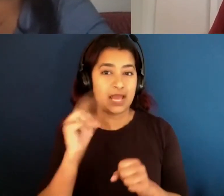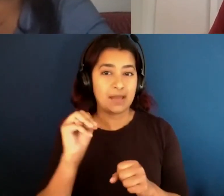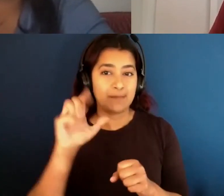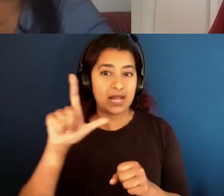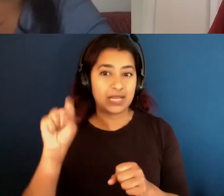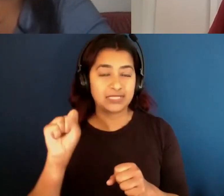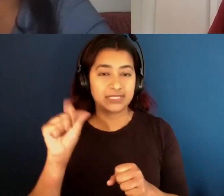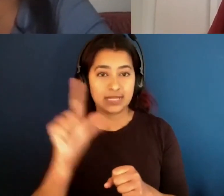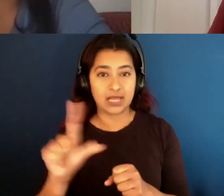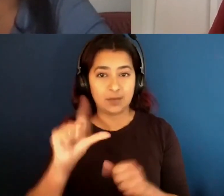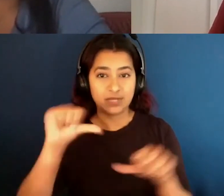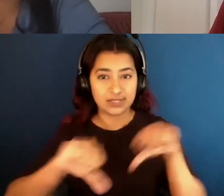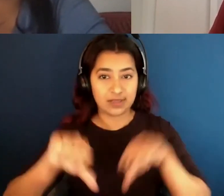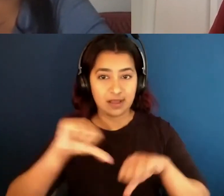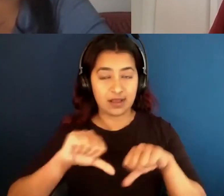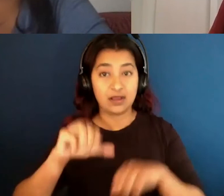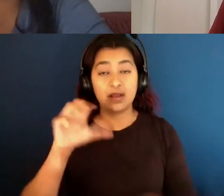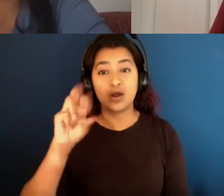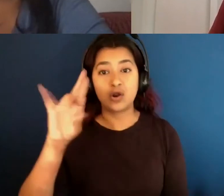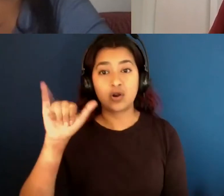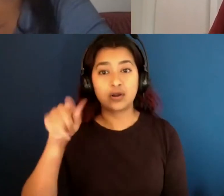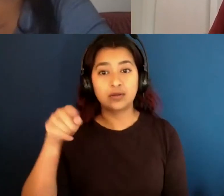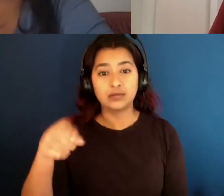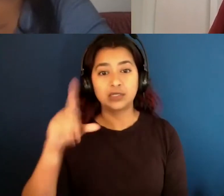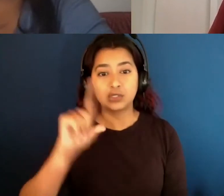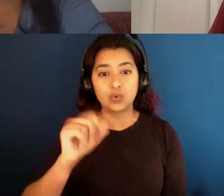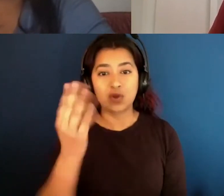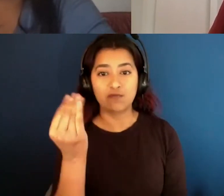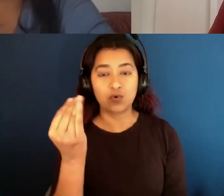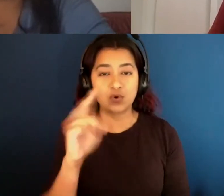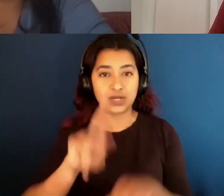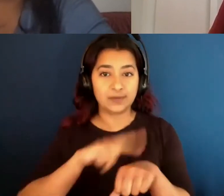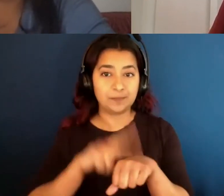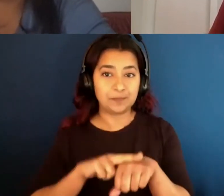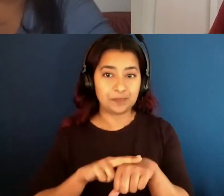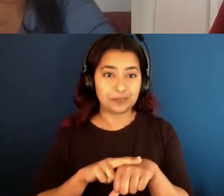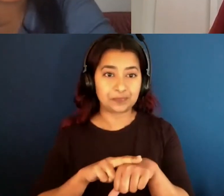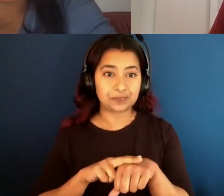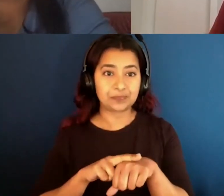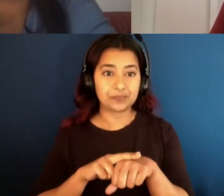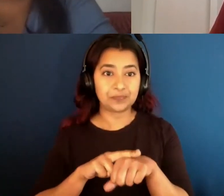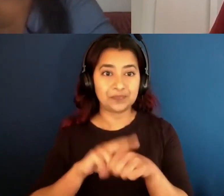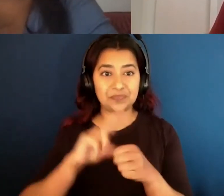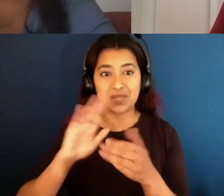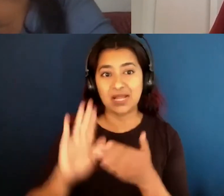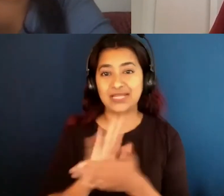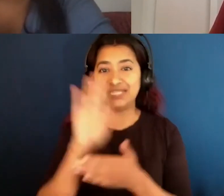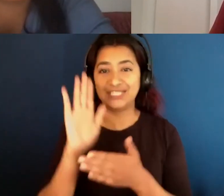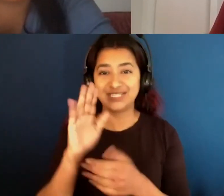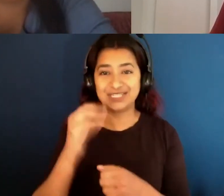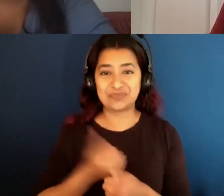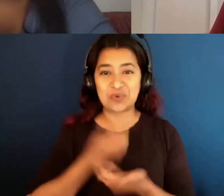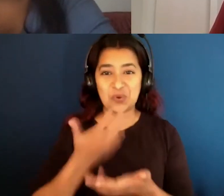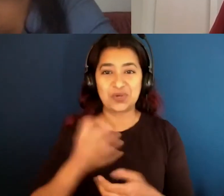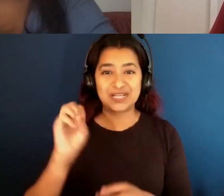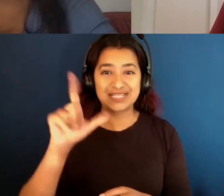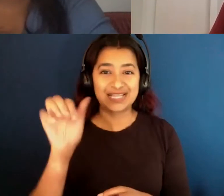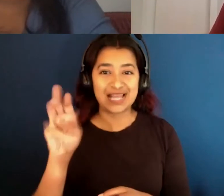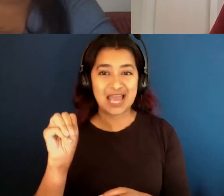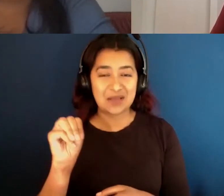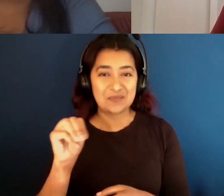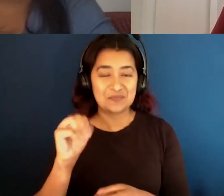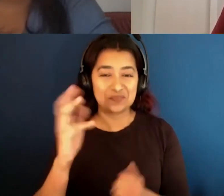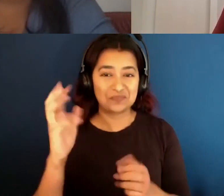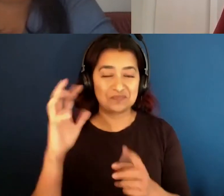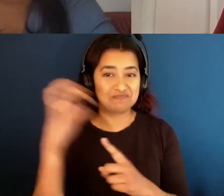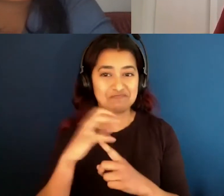science. Ariana is the 2014 National Collegiate Poetry Slam champion and owes much